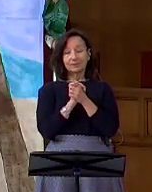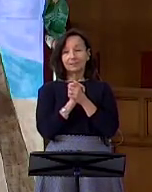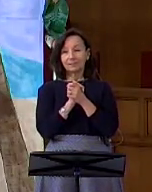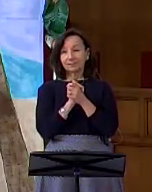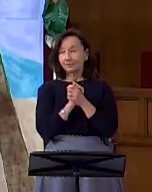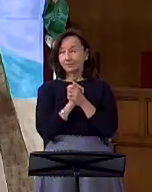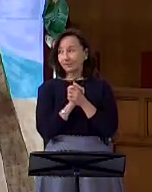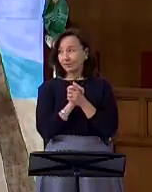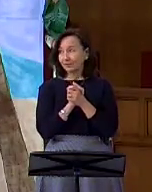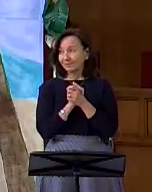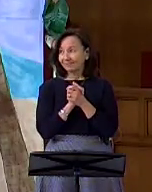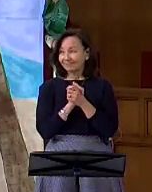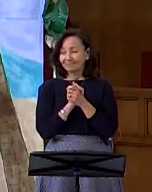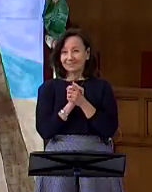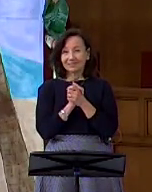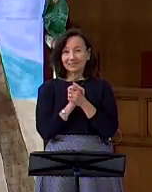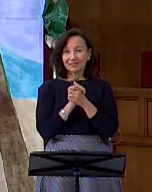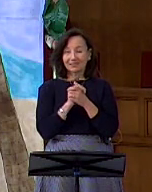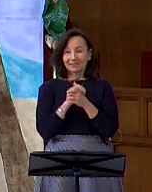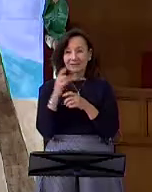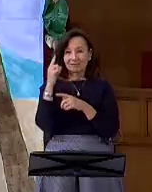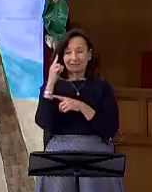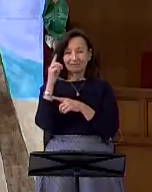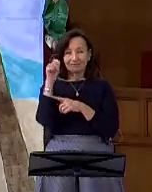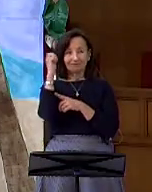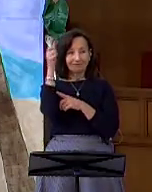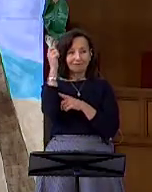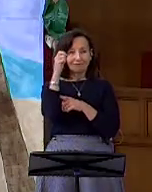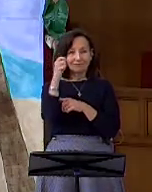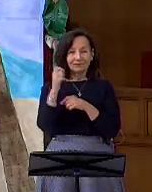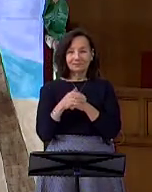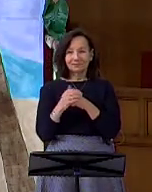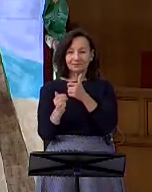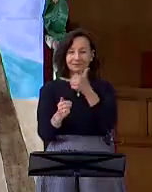That went that way and not into our parking lot, right? Okay.